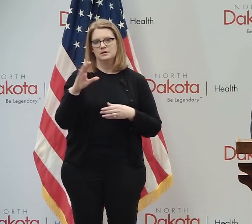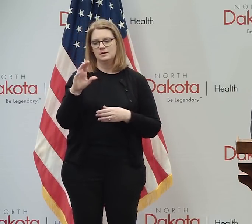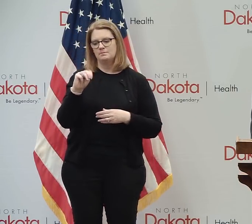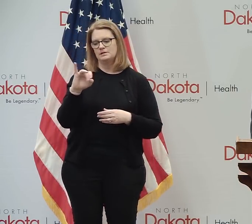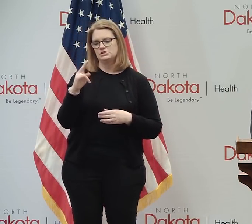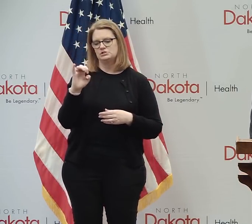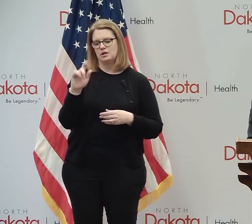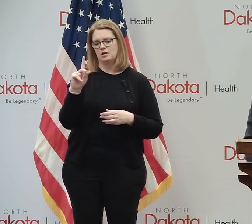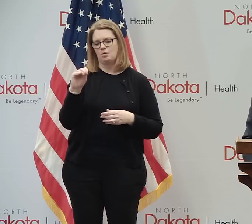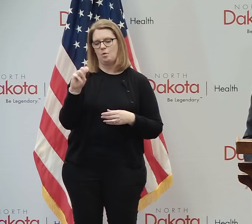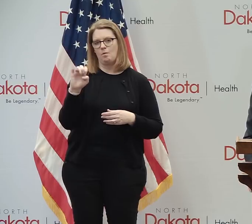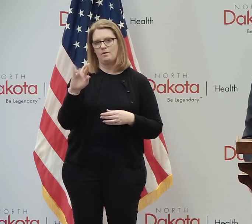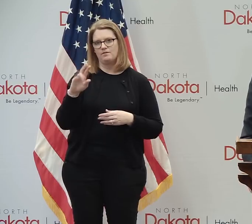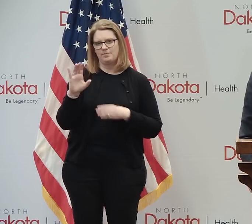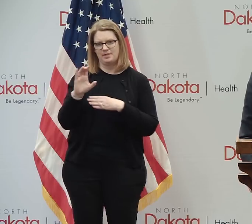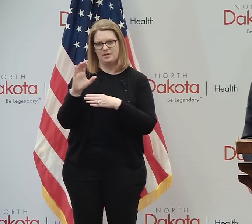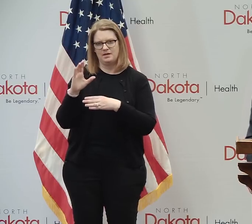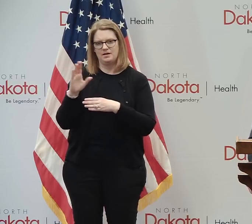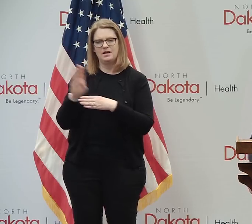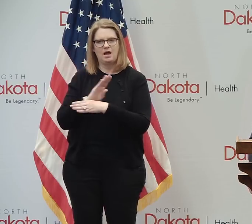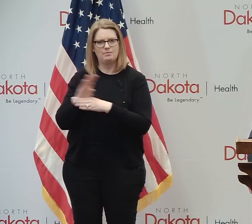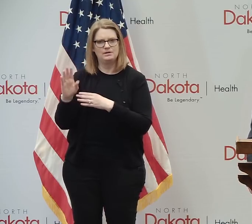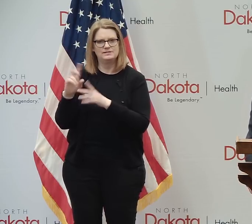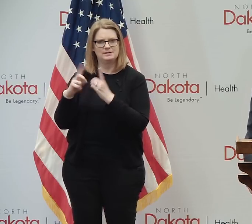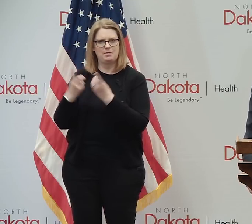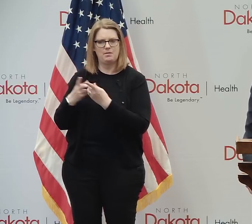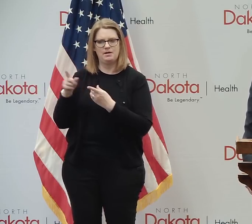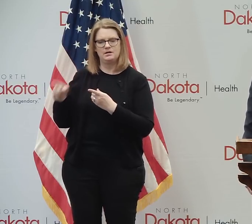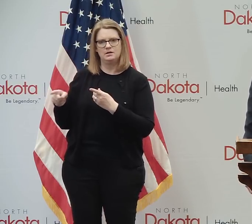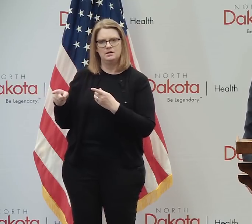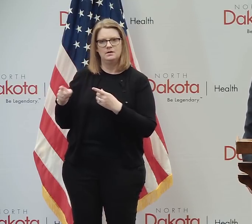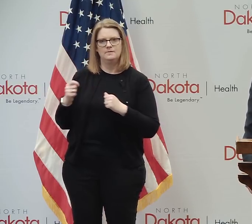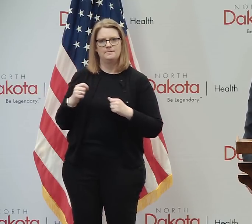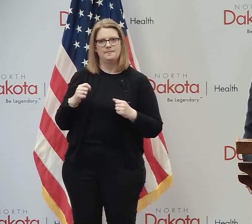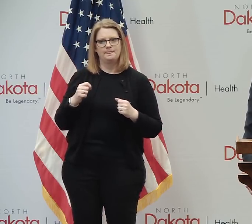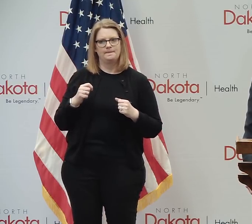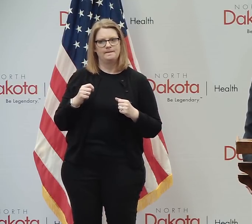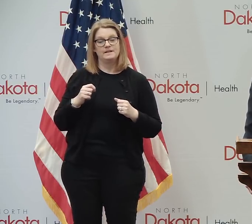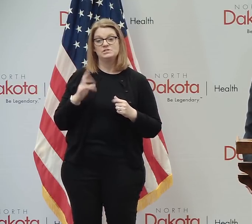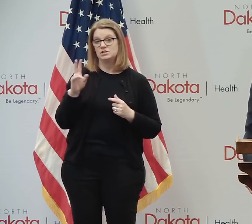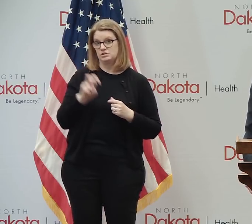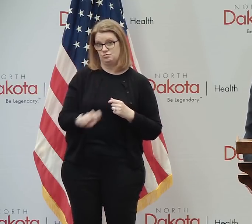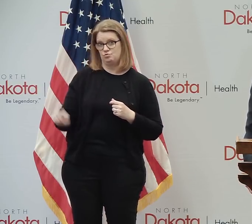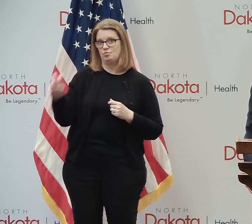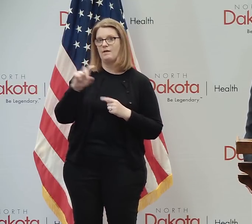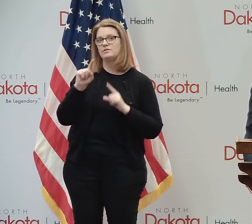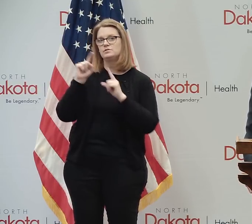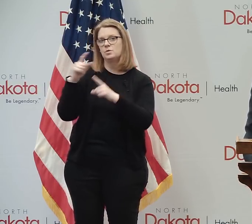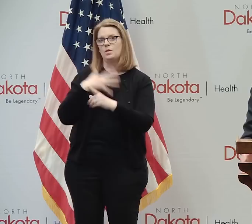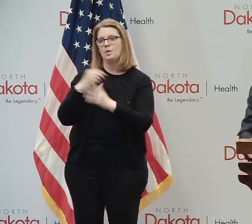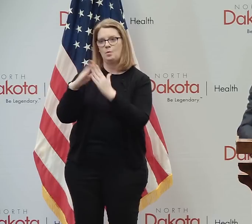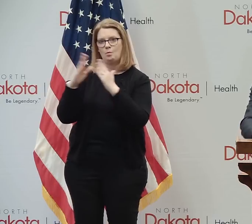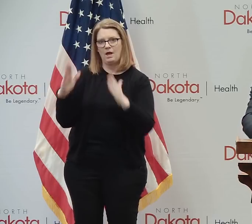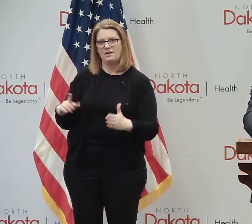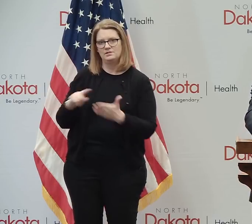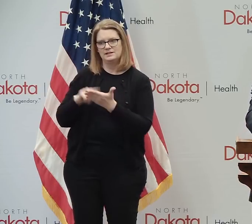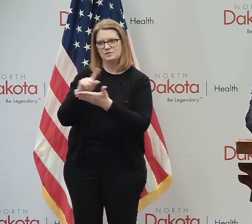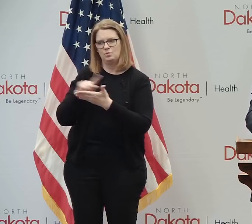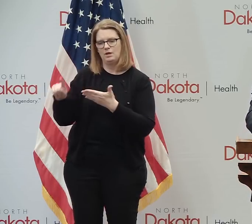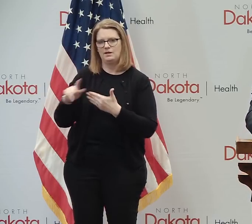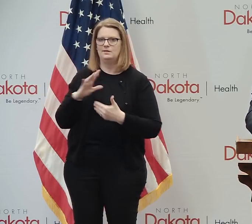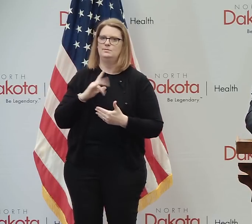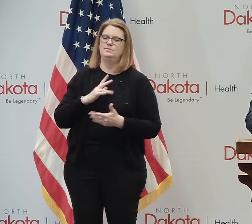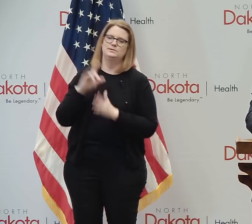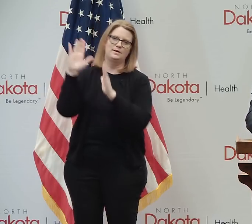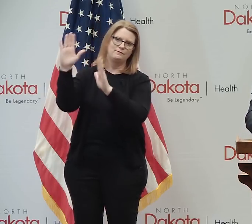Michelle Comer, who leads Commerce, who had a chance to travel along to the White House this week, and she did a fantastic job